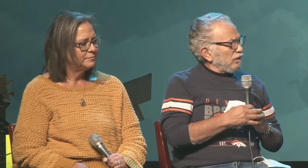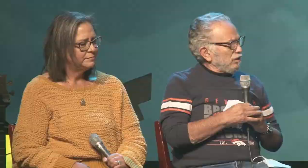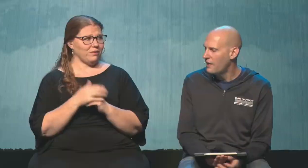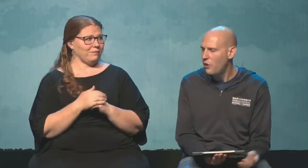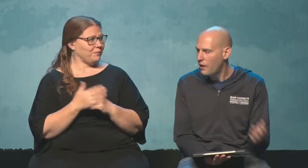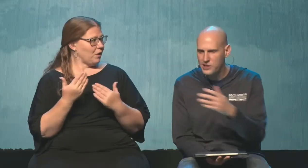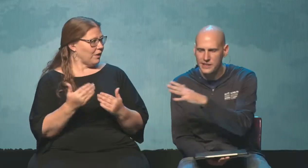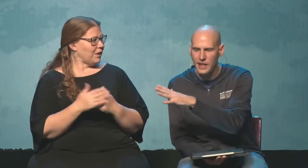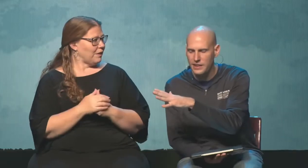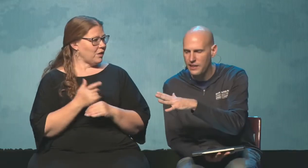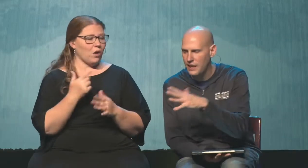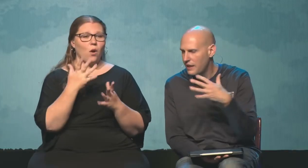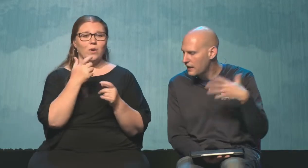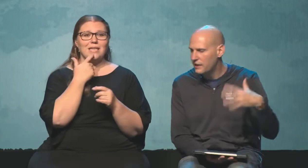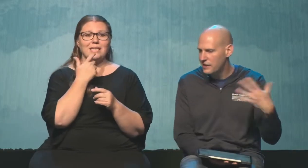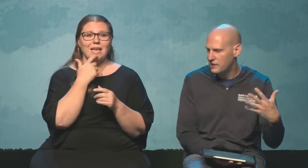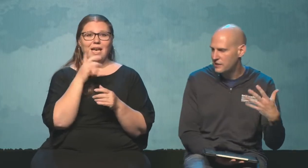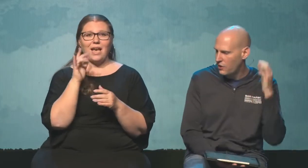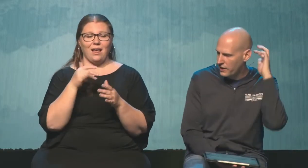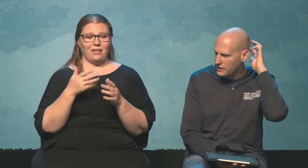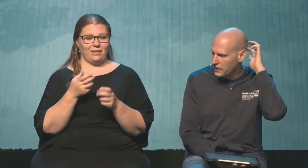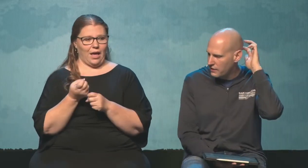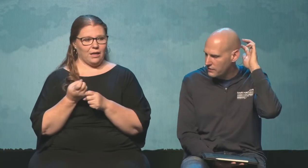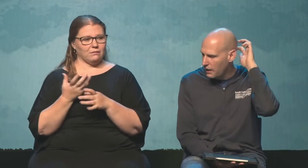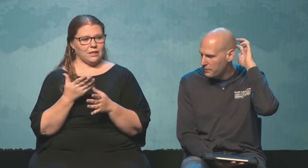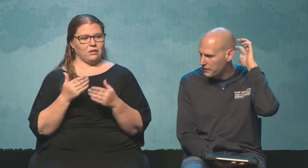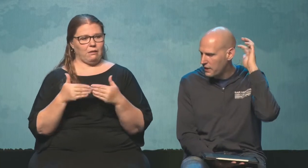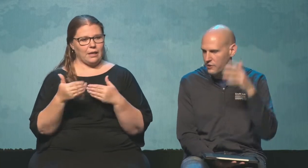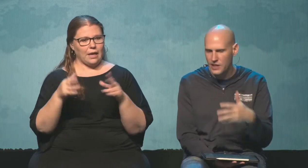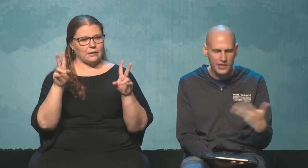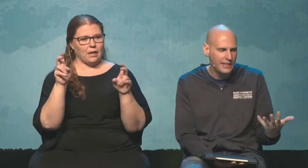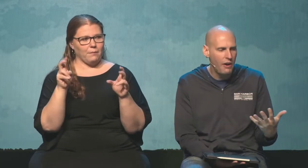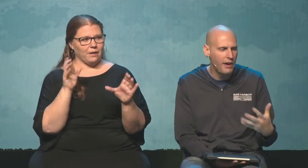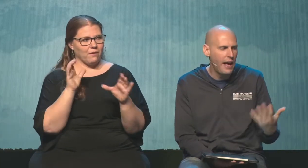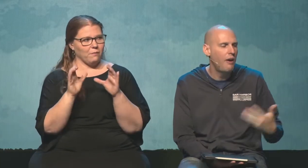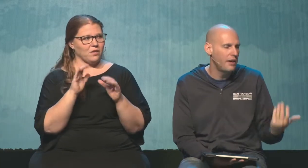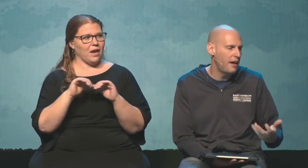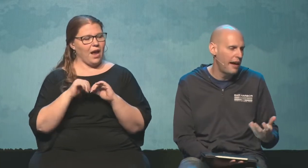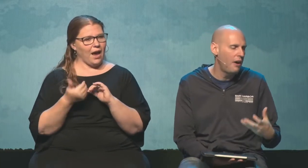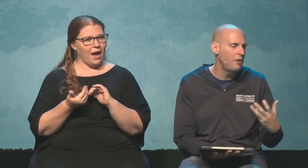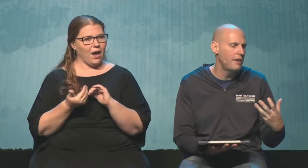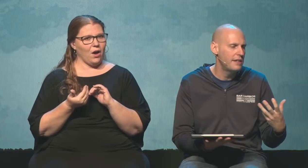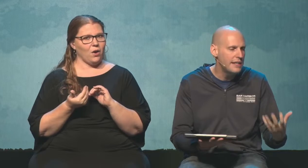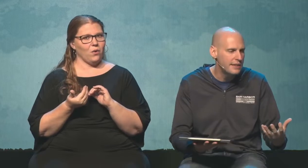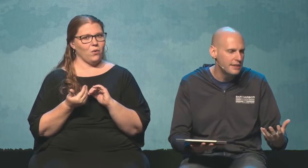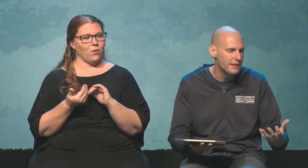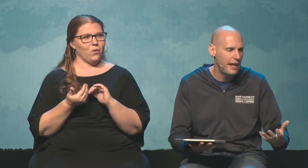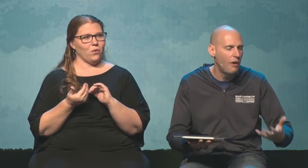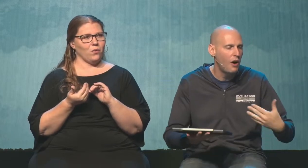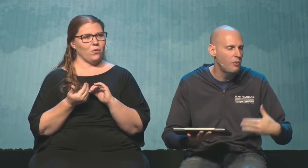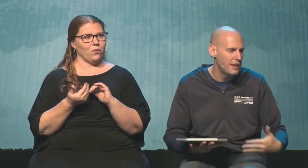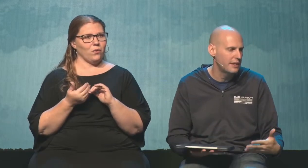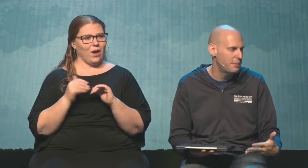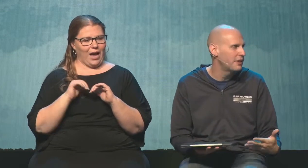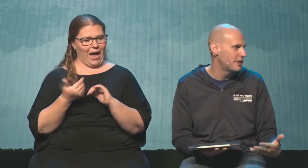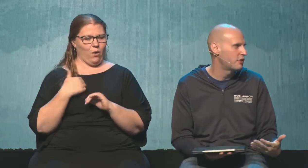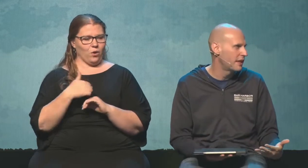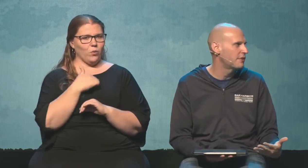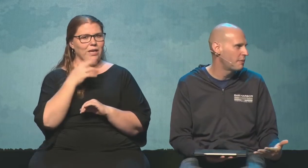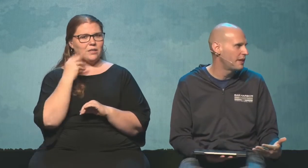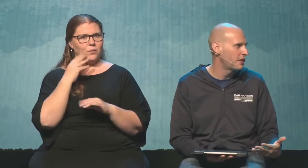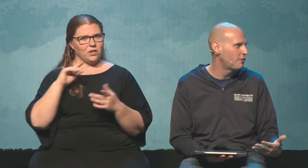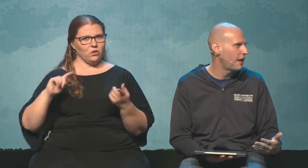ahead. Yeah, no, I was just going to say, that kind of leads us to our next kind of topic of conversation is how are we